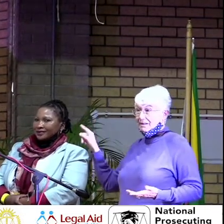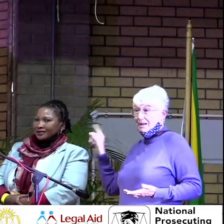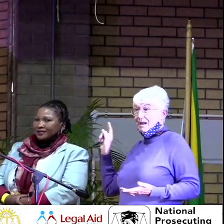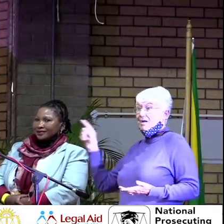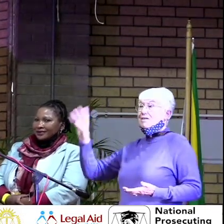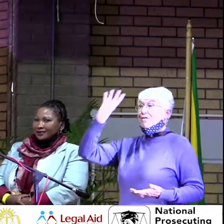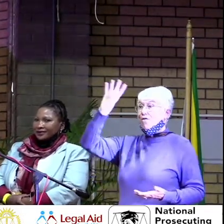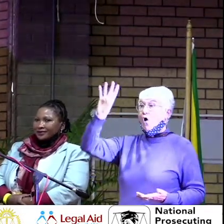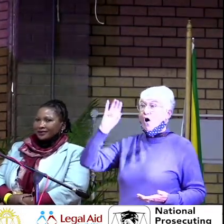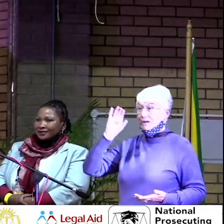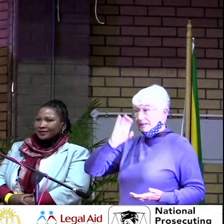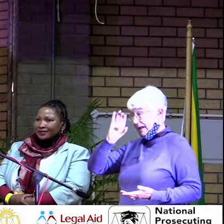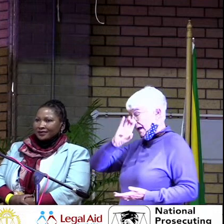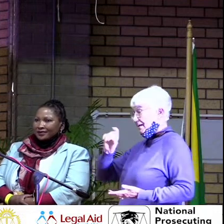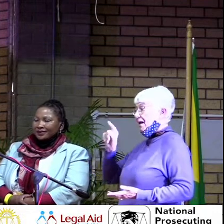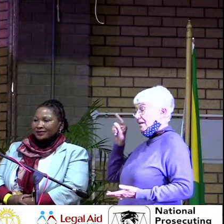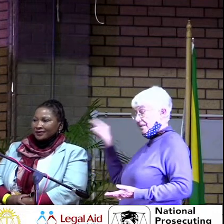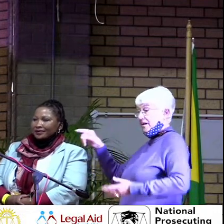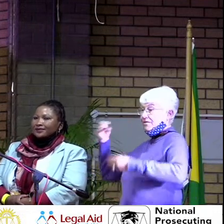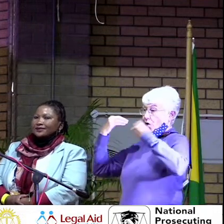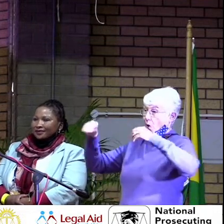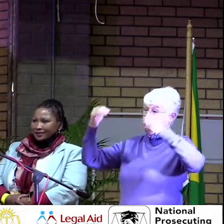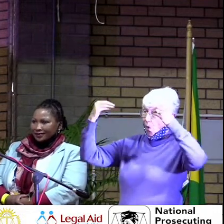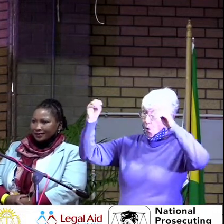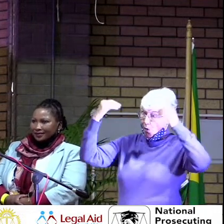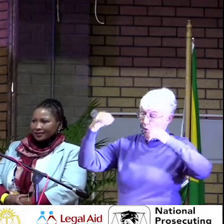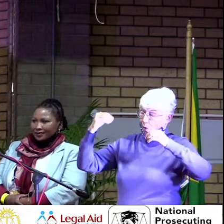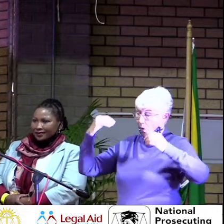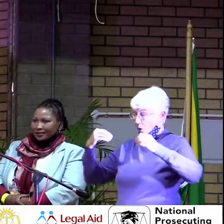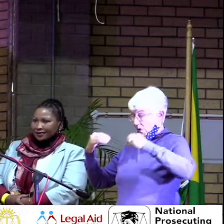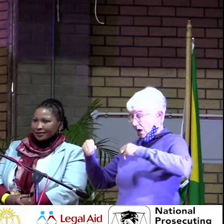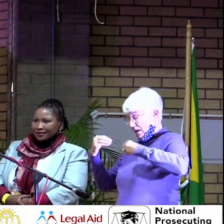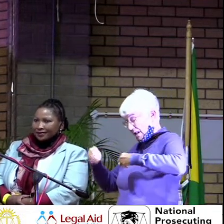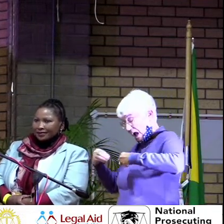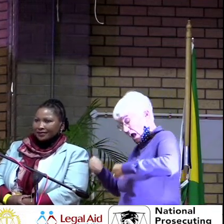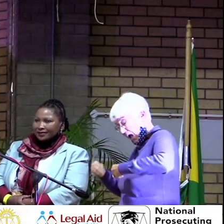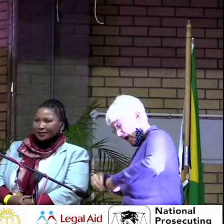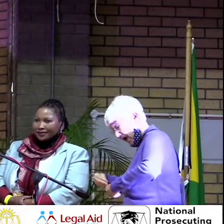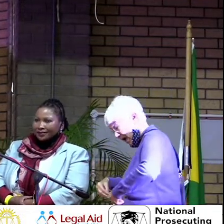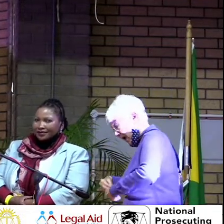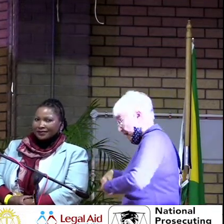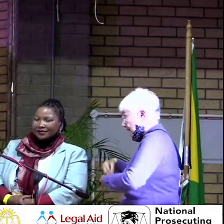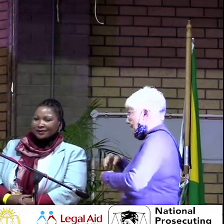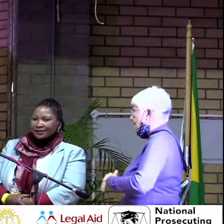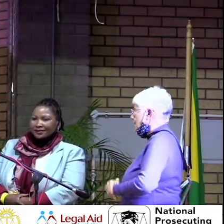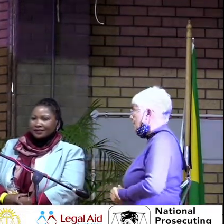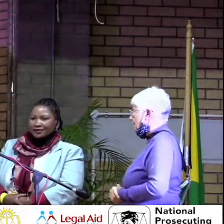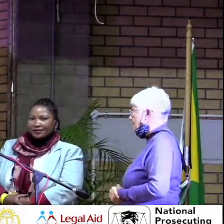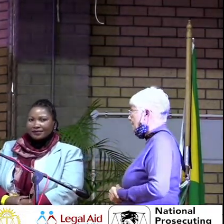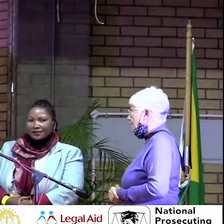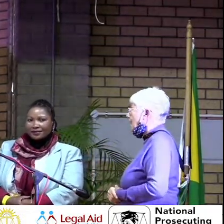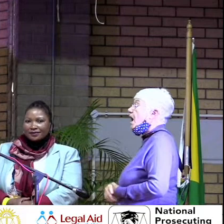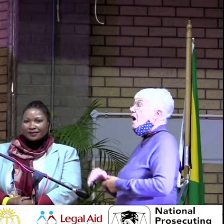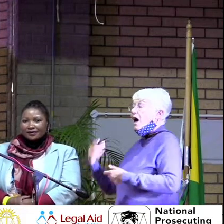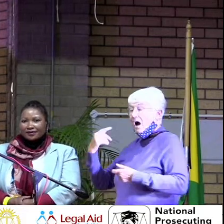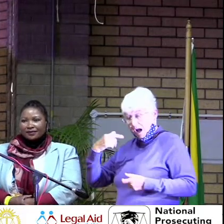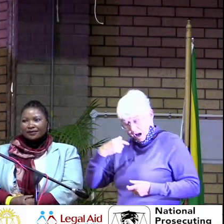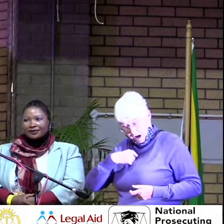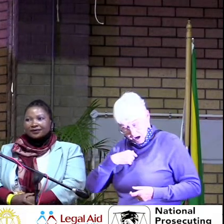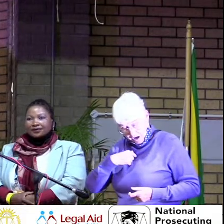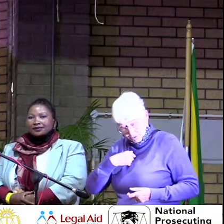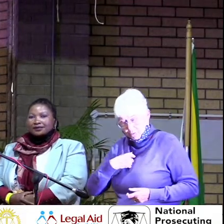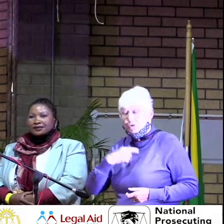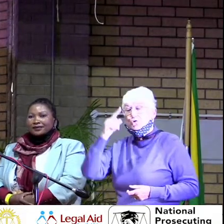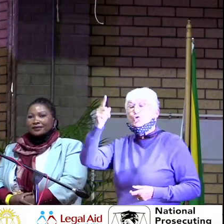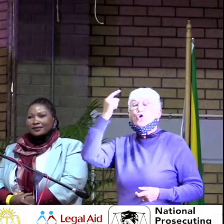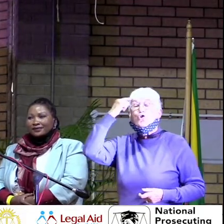is in Delft. We are councillors in Delft. Yes. I'm sorry to say that, but I want people to know we are your